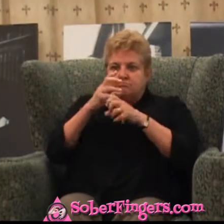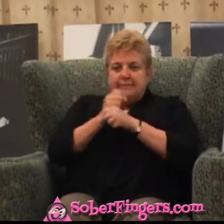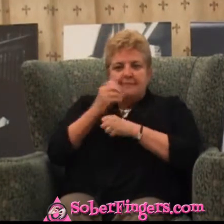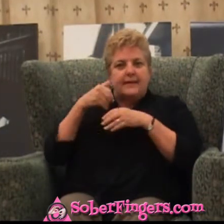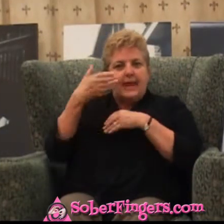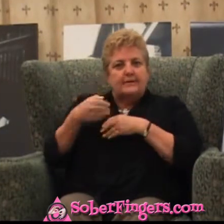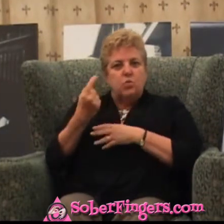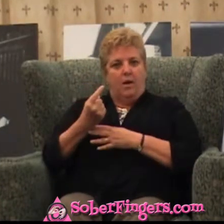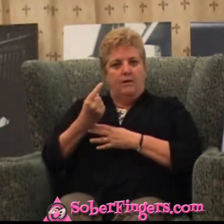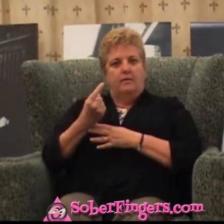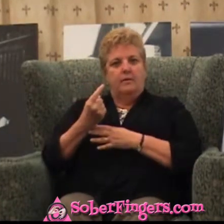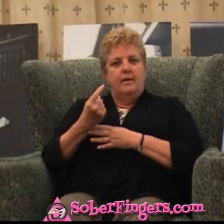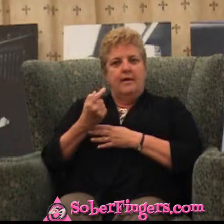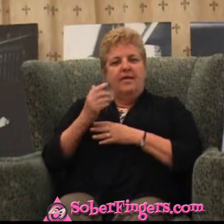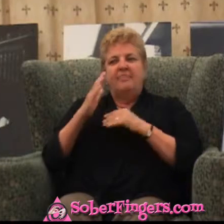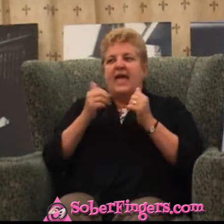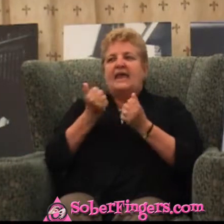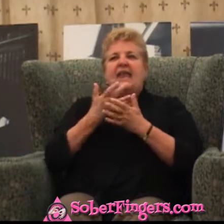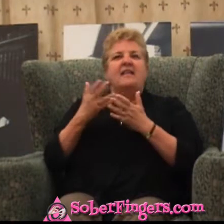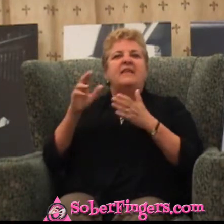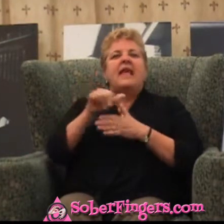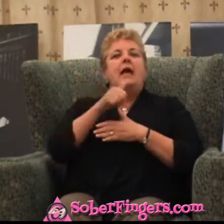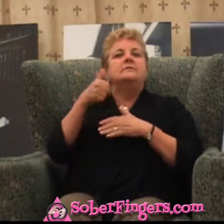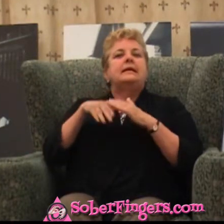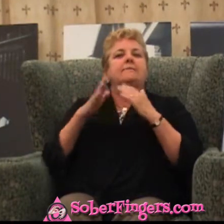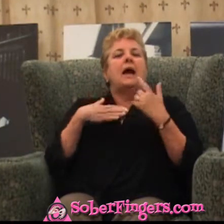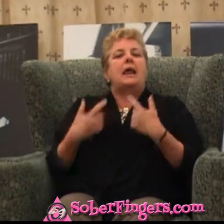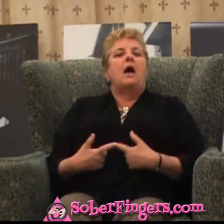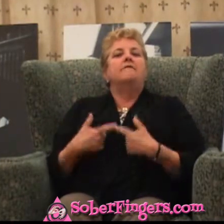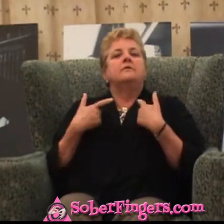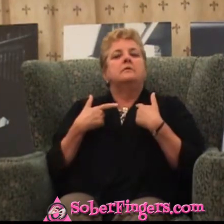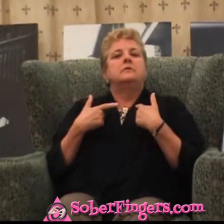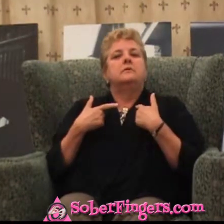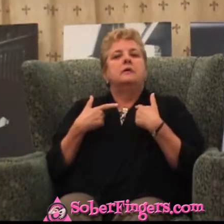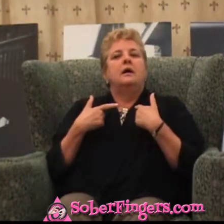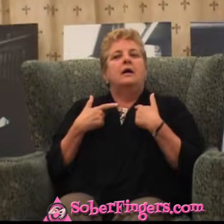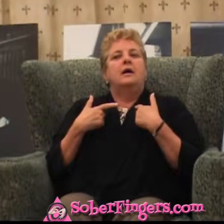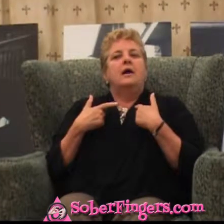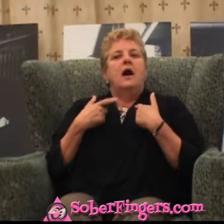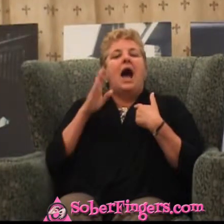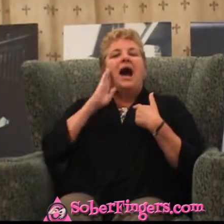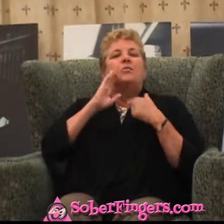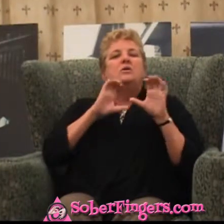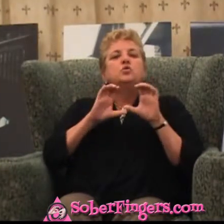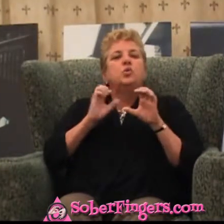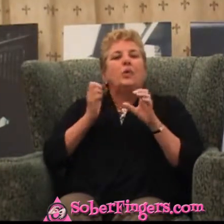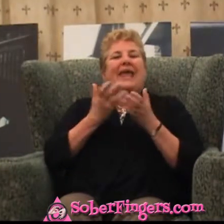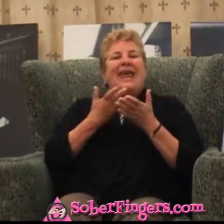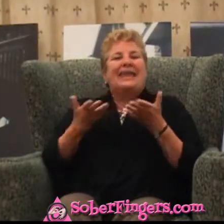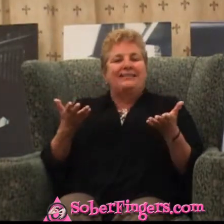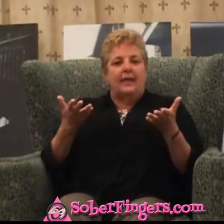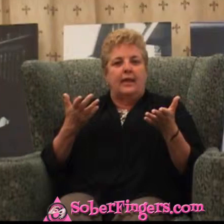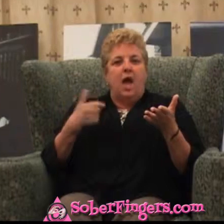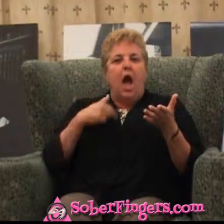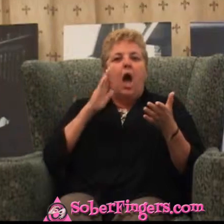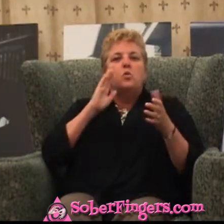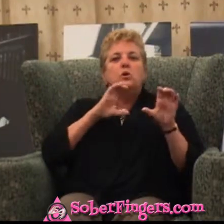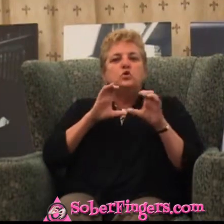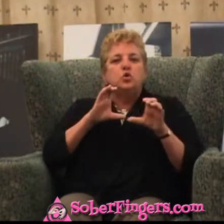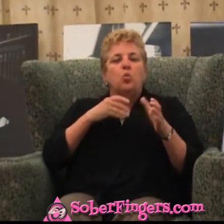than anything else in my life. I don't think you heard me. I will do whatever it takes to get another